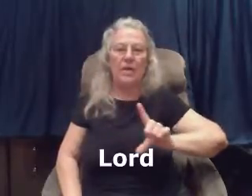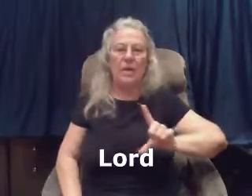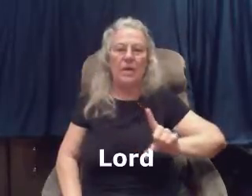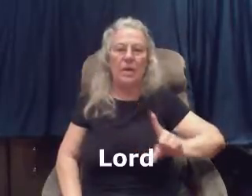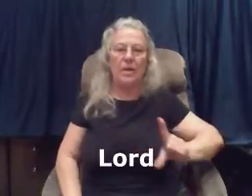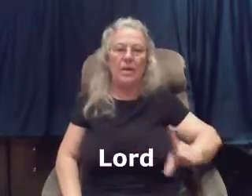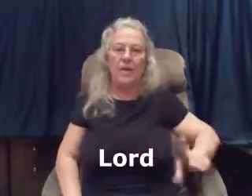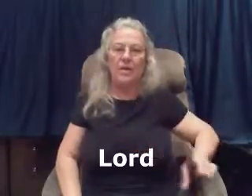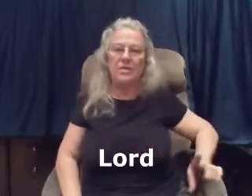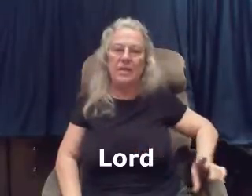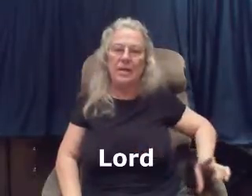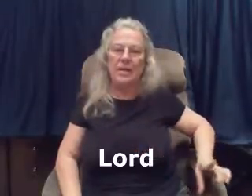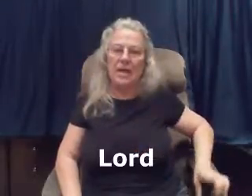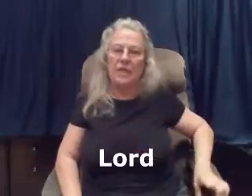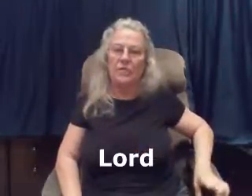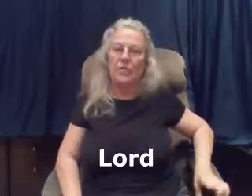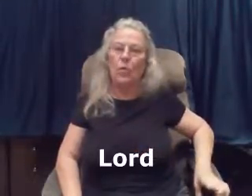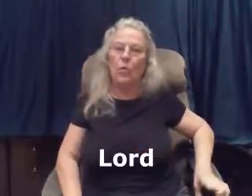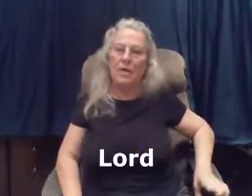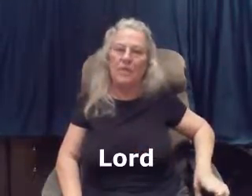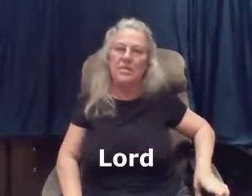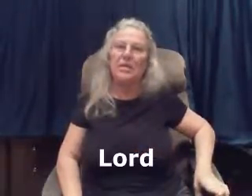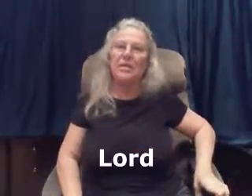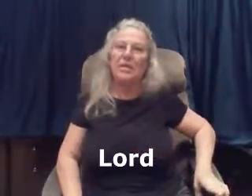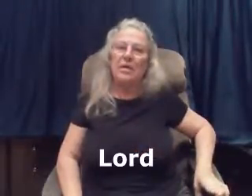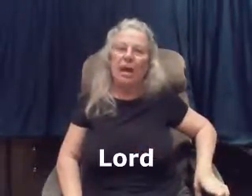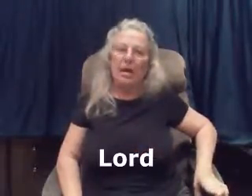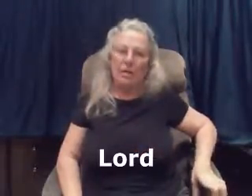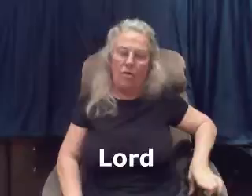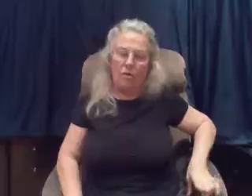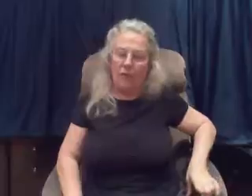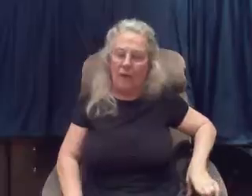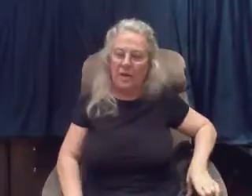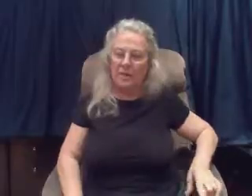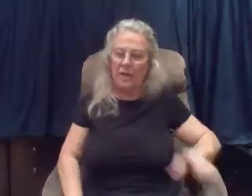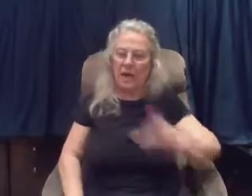the non-dominant side down to the waist on the dominant side.